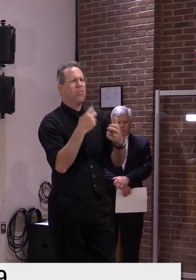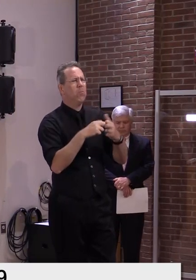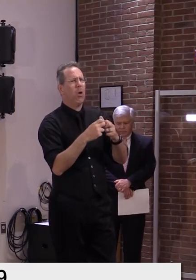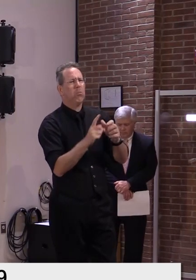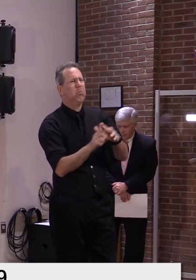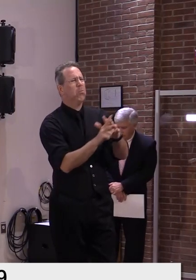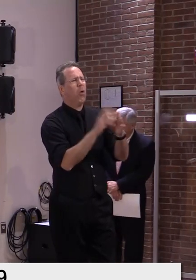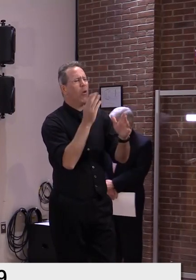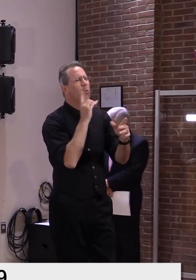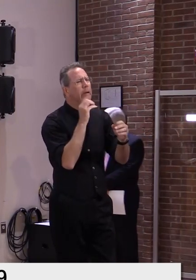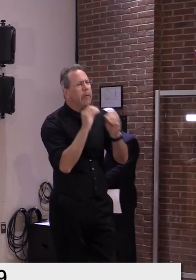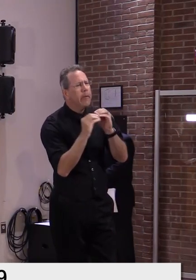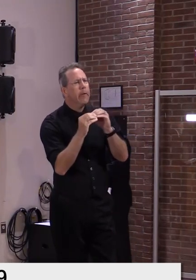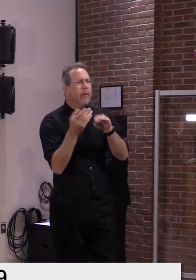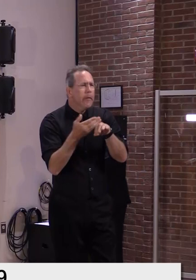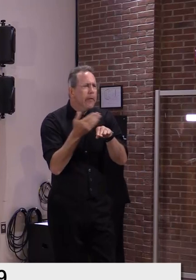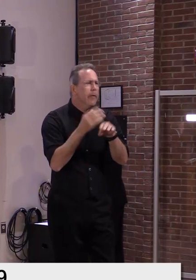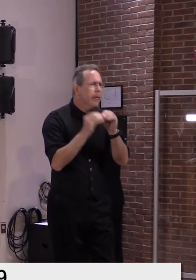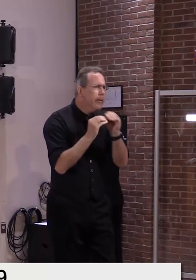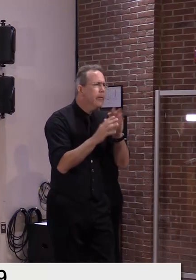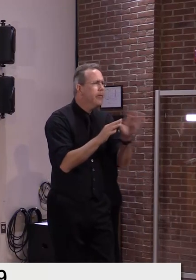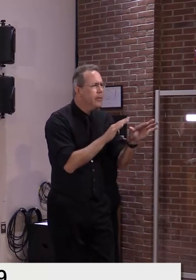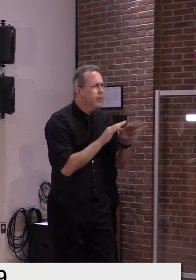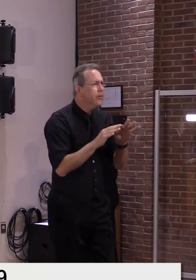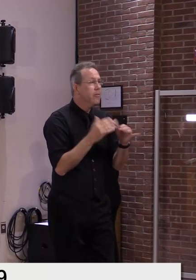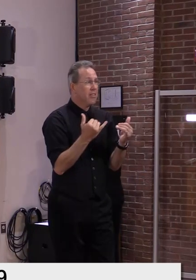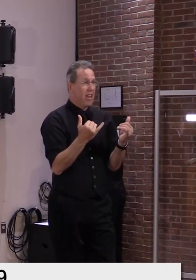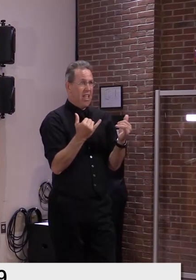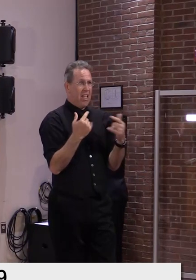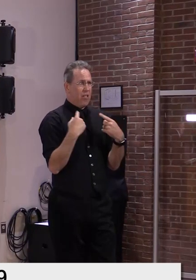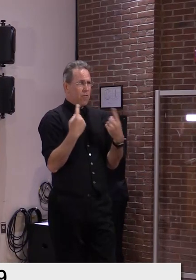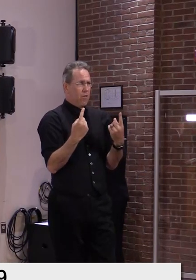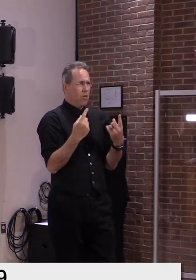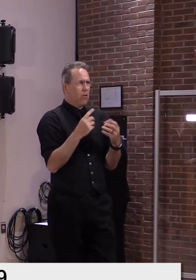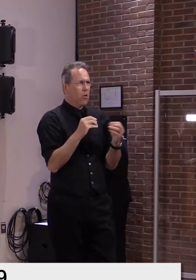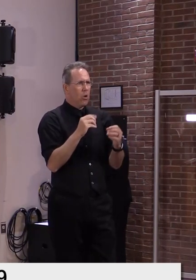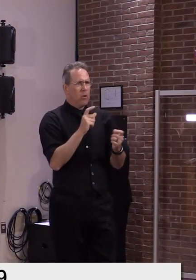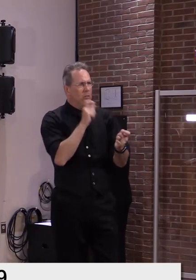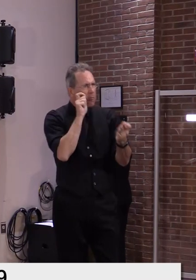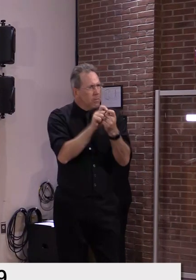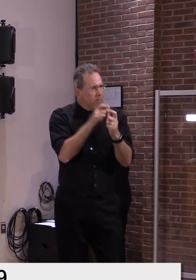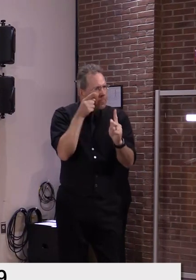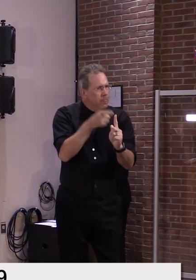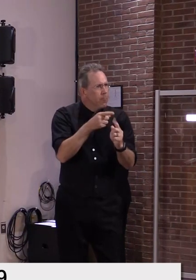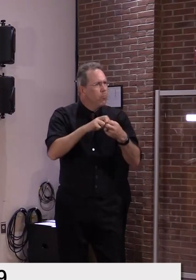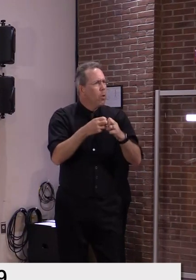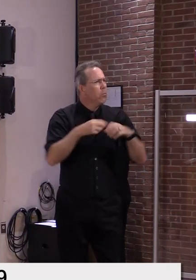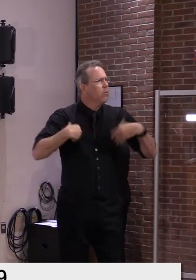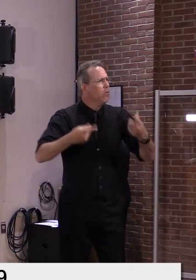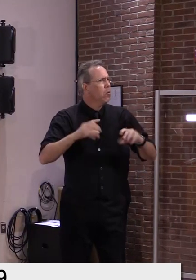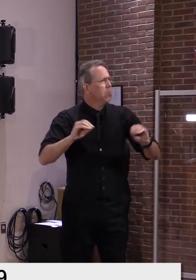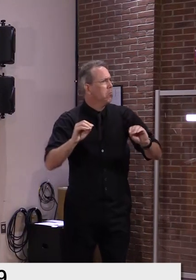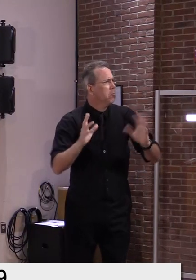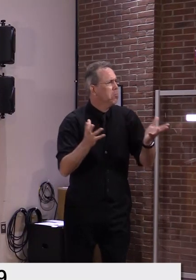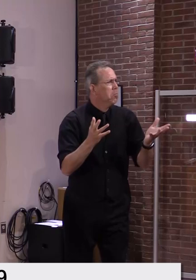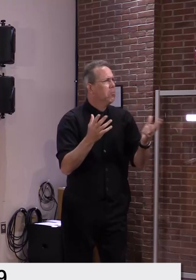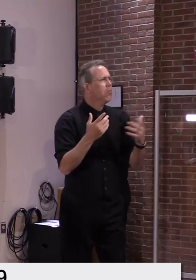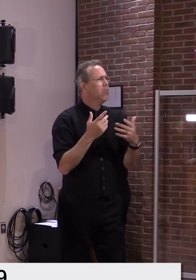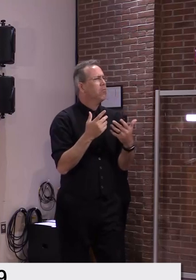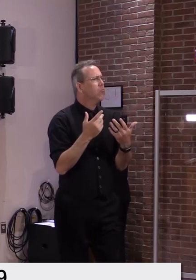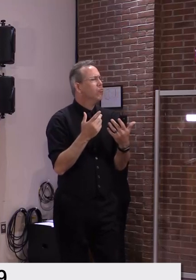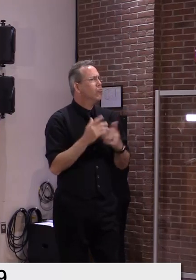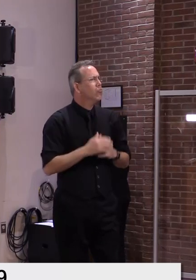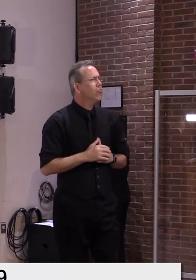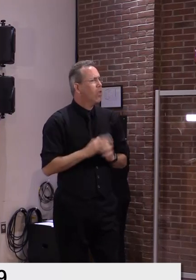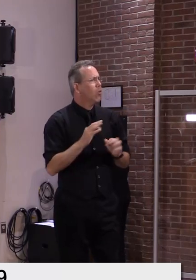there's no unknown issue or known issue that's preventing people from filing their claims. There was a group of